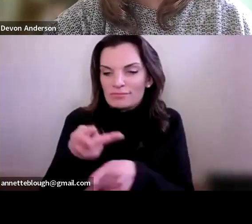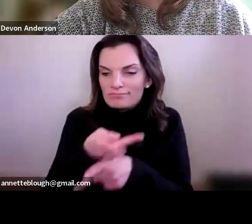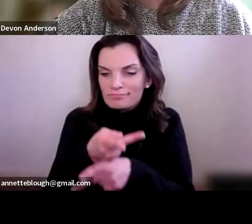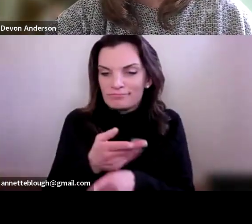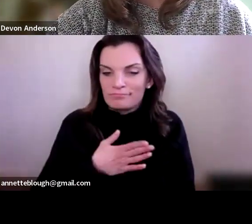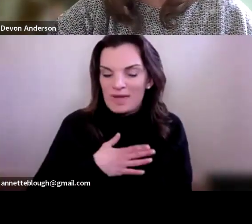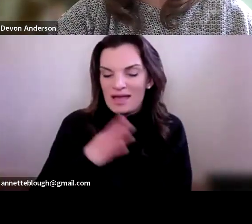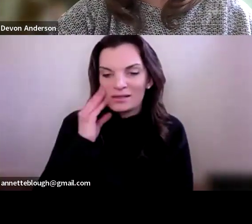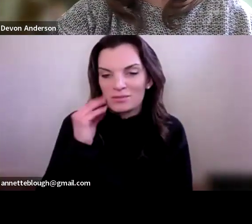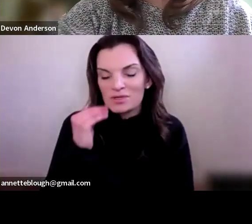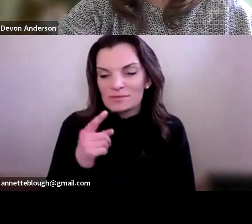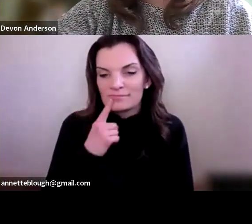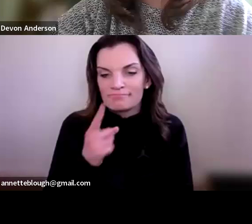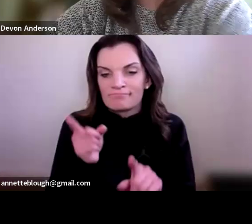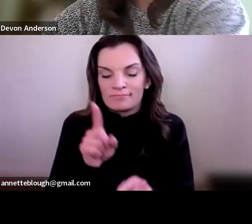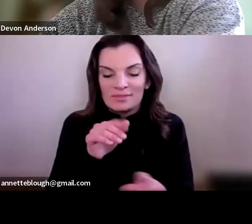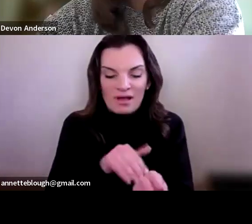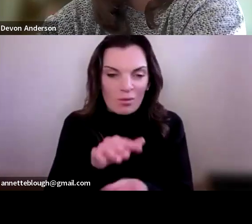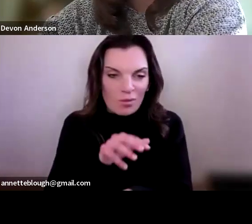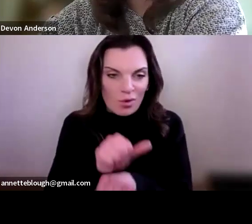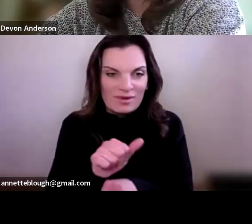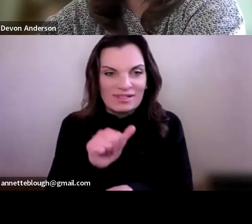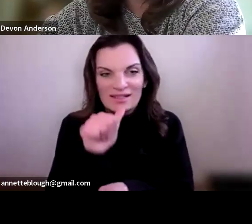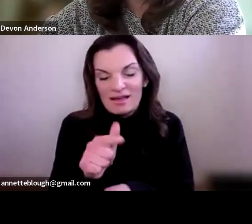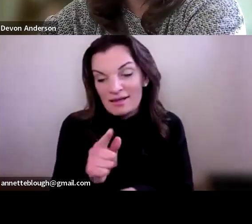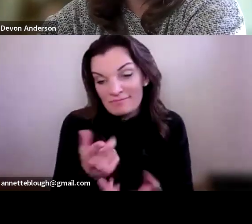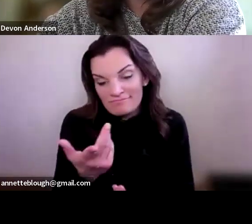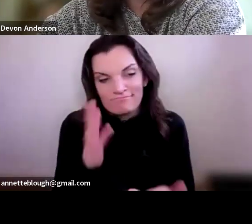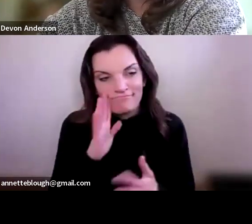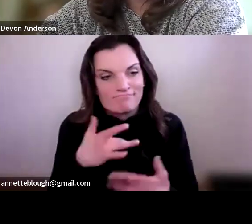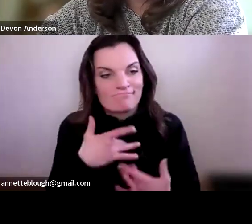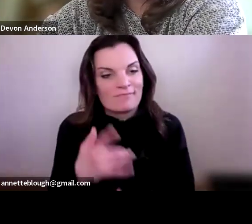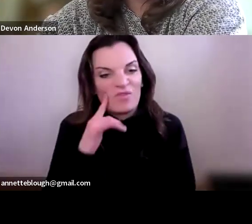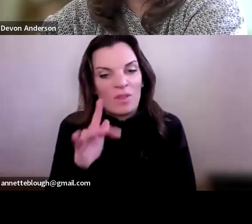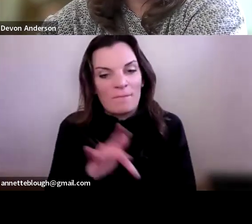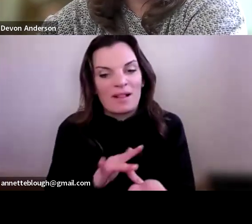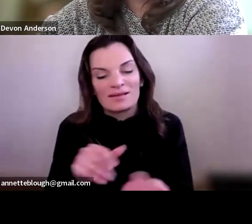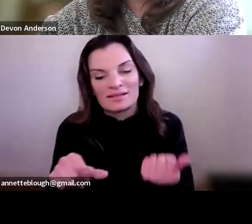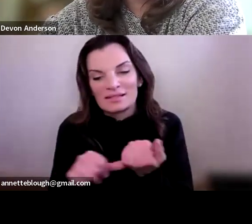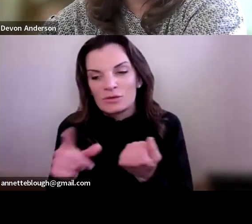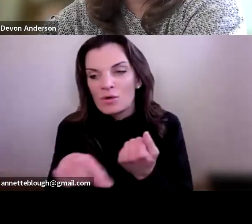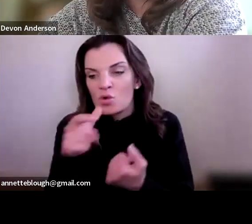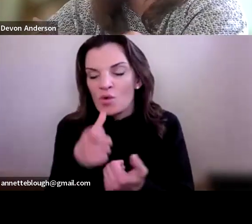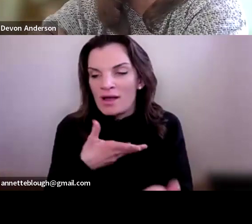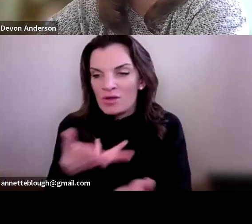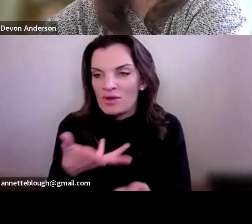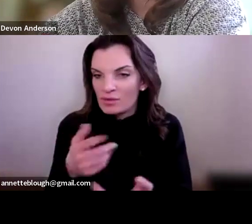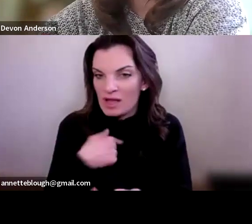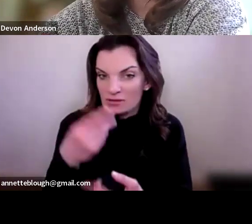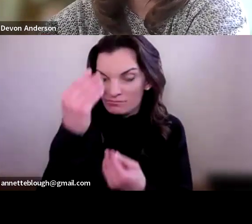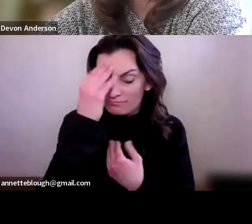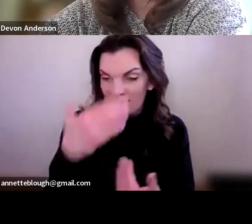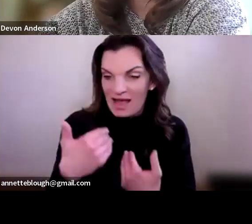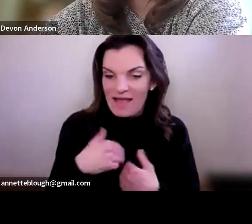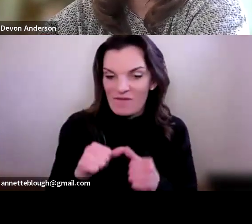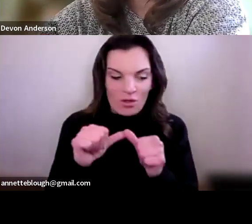my experience going to doctor's appointments is it is not uncommon for the medical assistants and folks I interact with when I tell them I have long